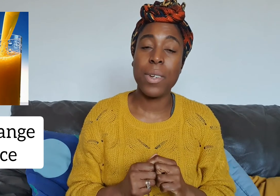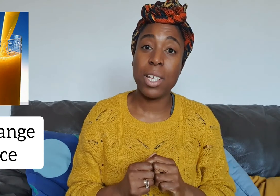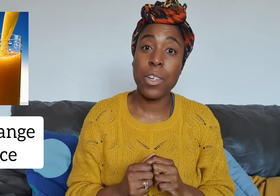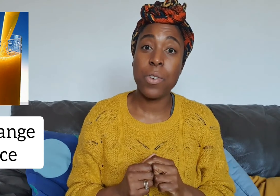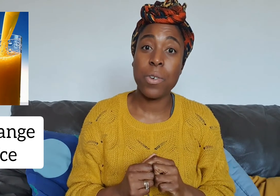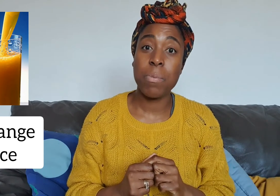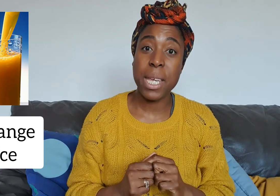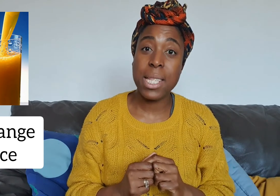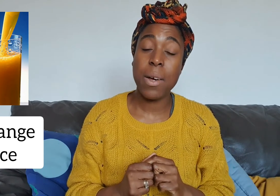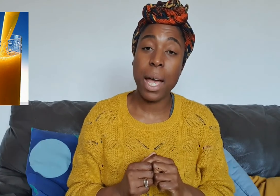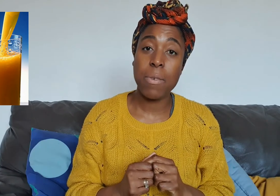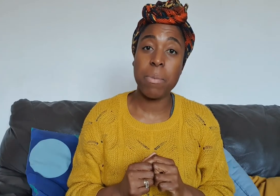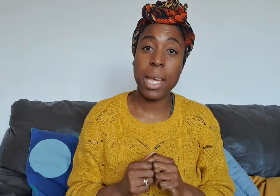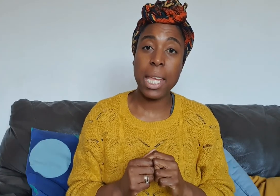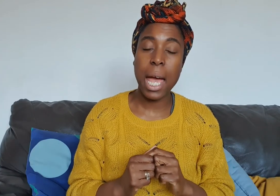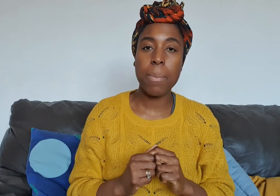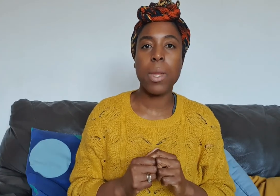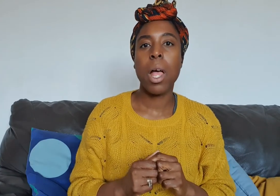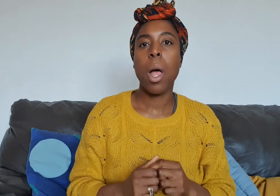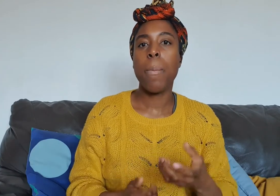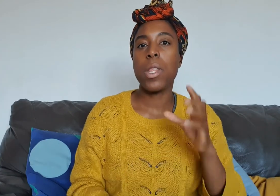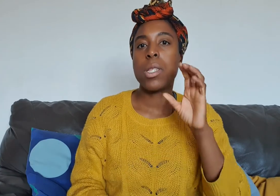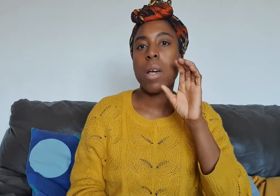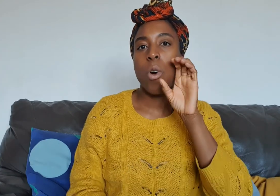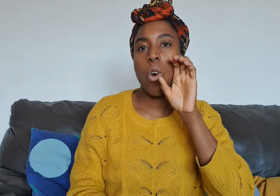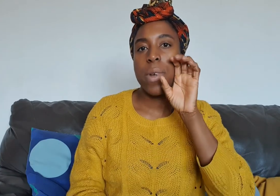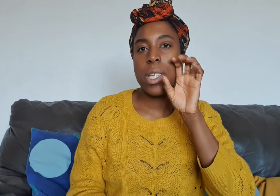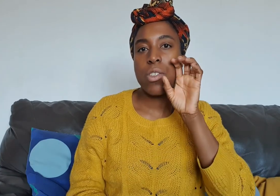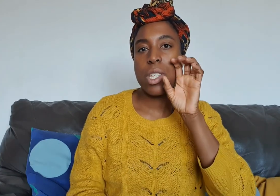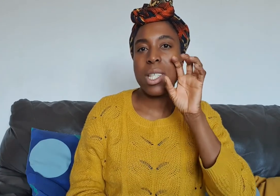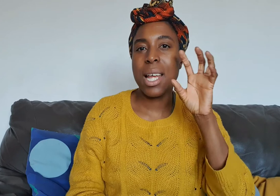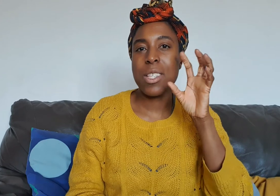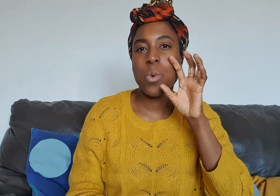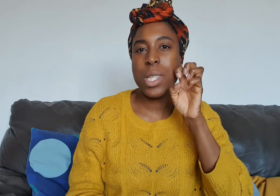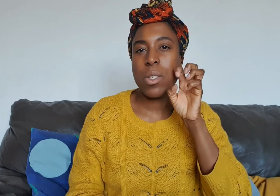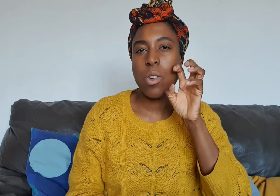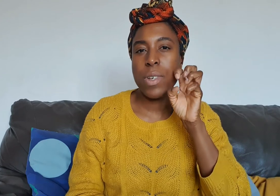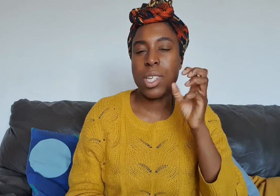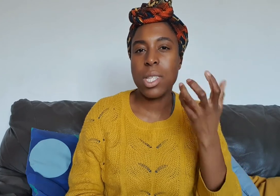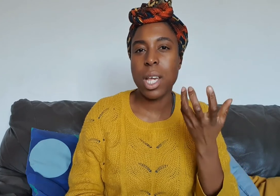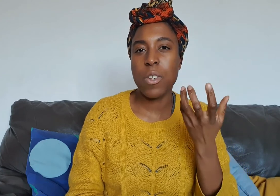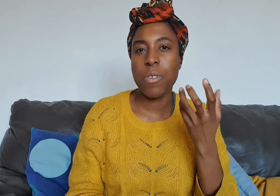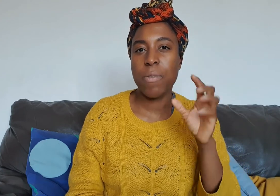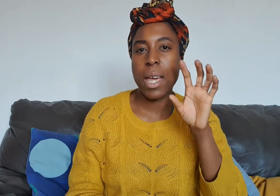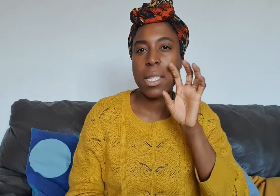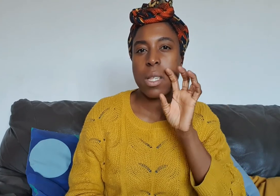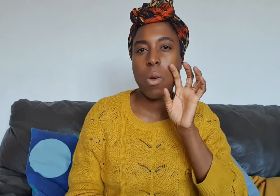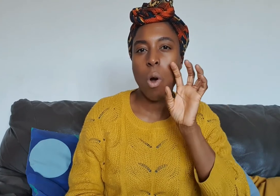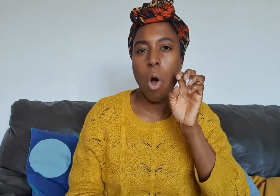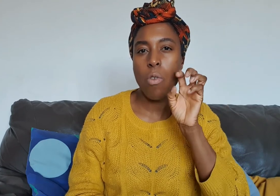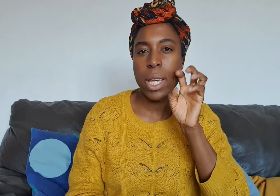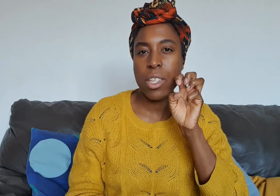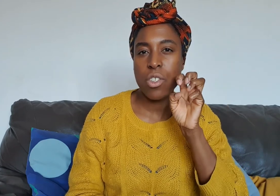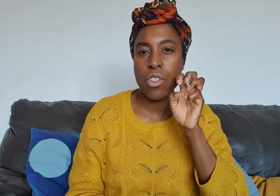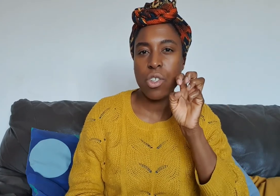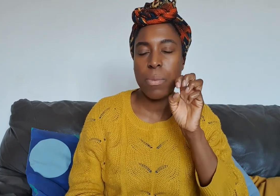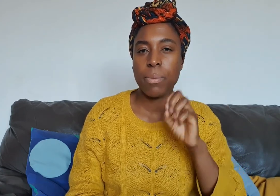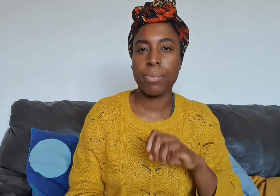learnt your BSL alphabet yet. But the sign for orange is like squeezing an orange at the side of your face. So